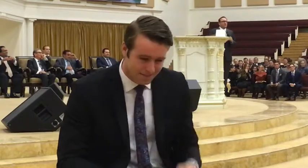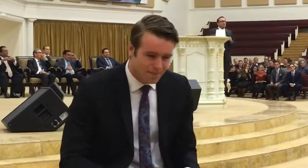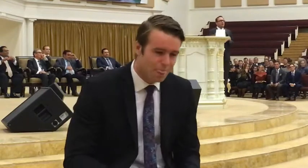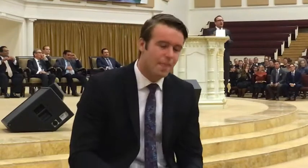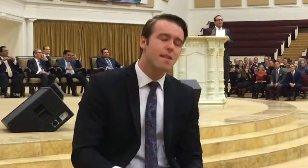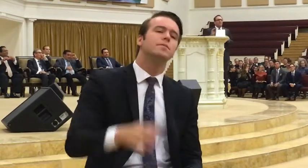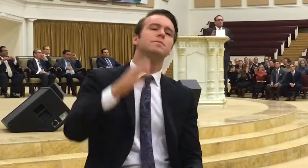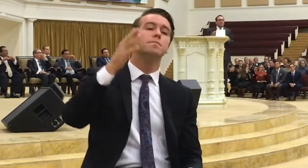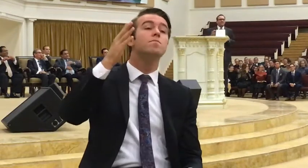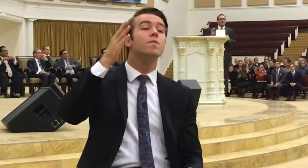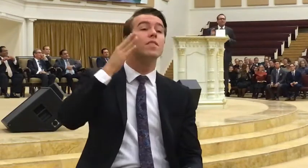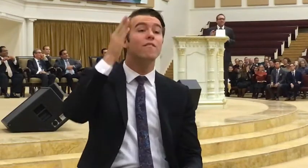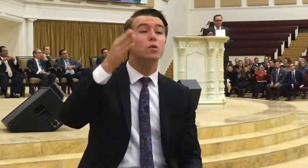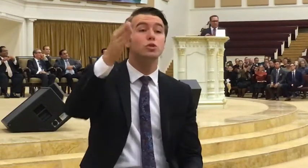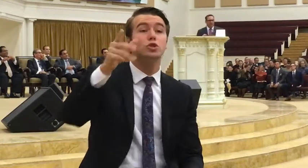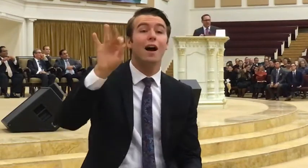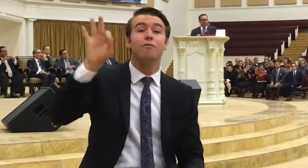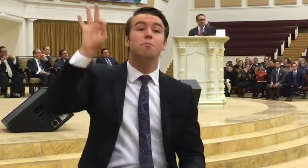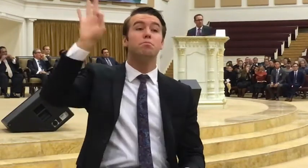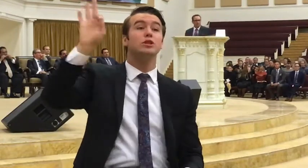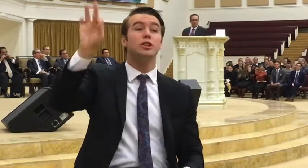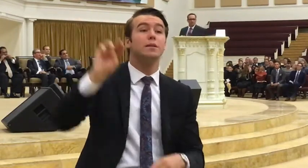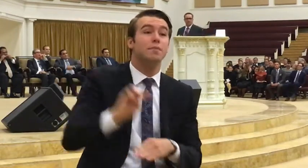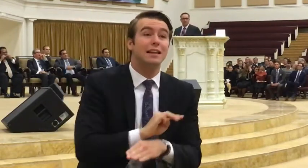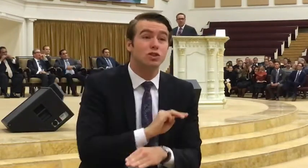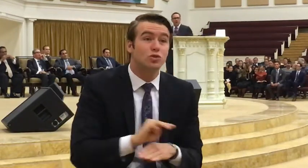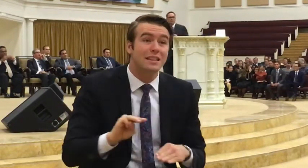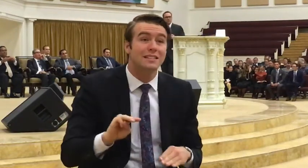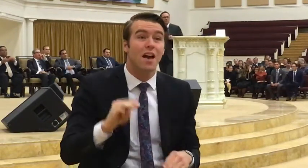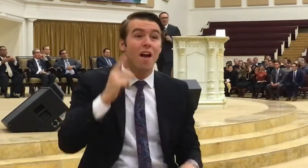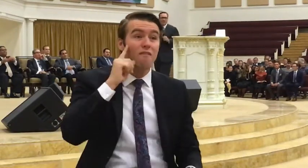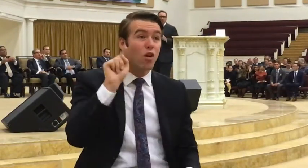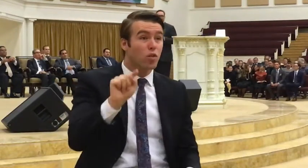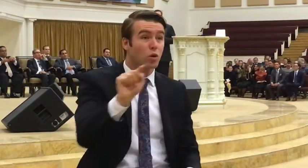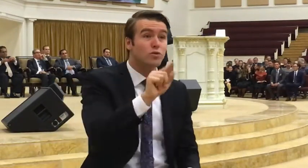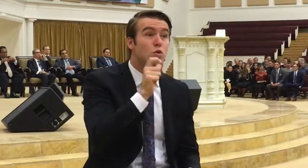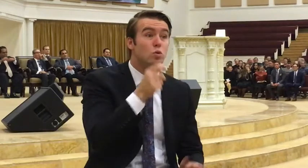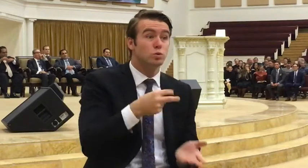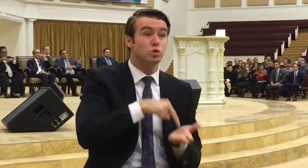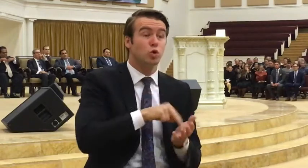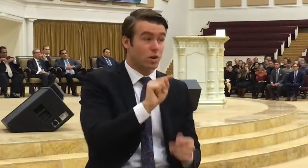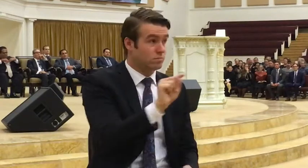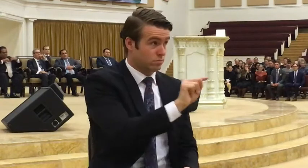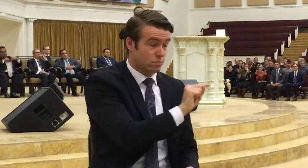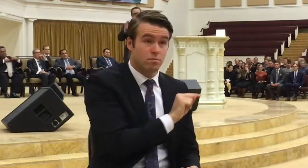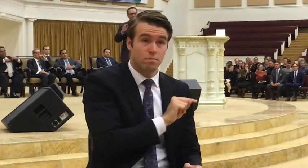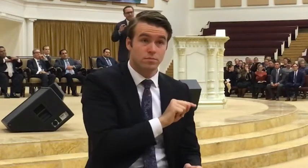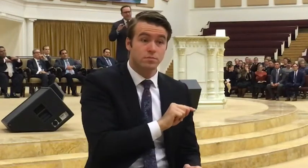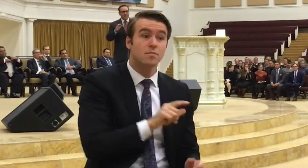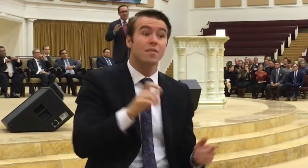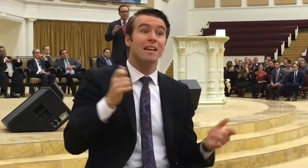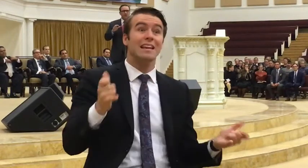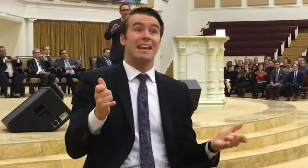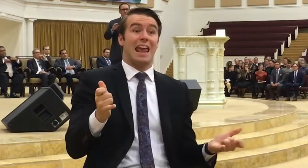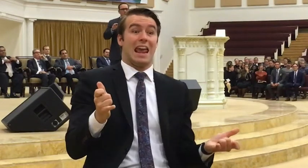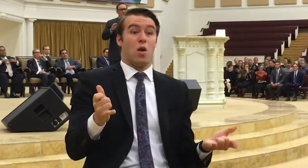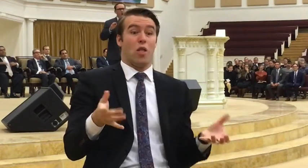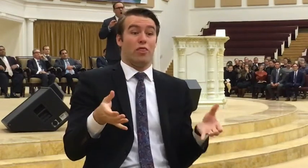The future of preaching ministry, for those of you that stood, the